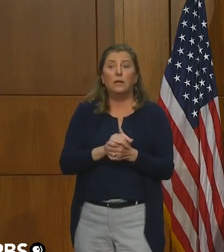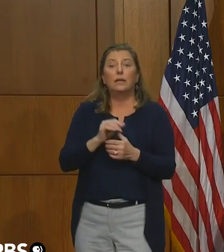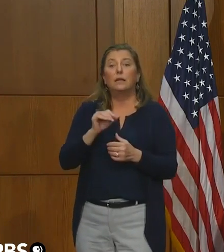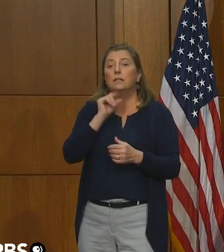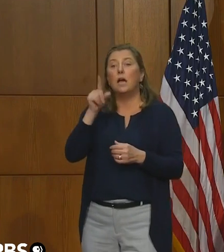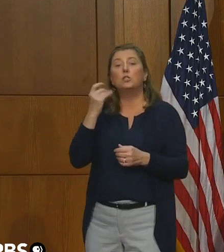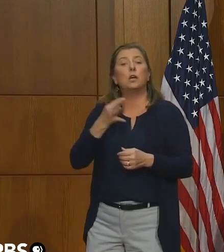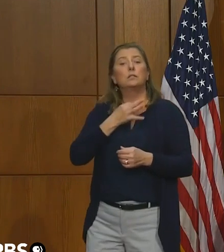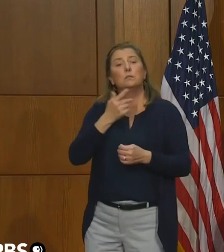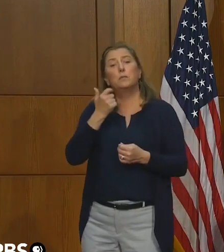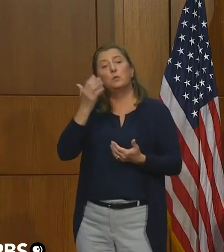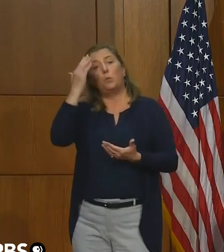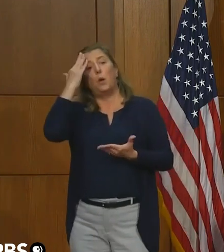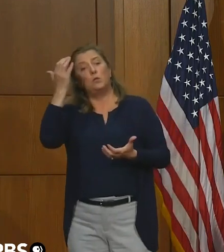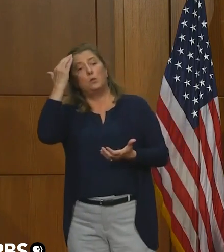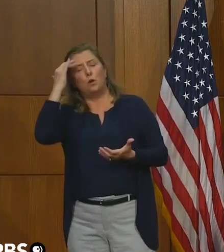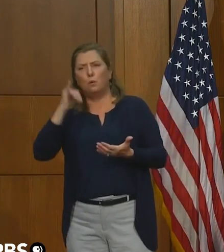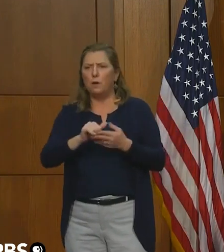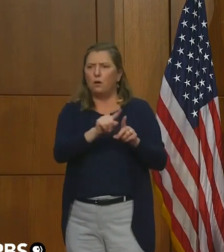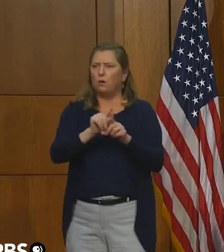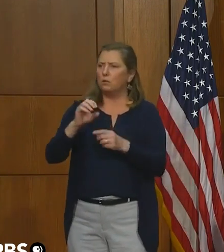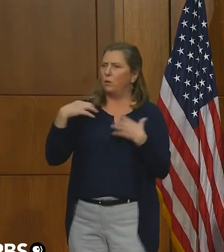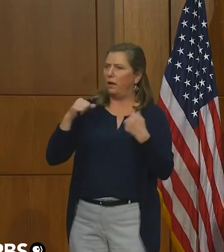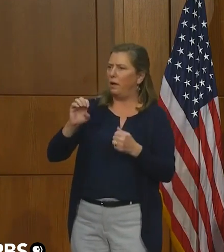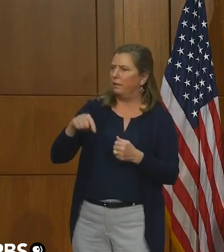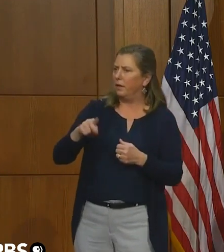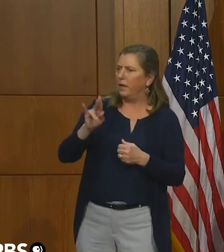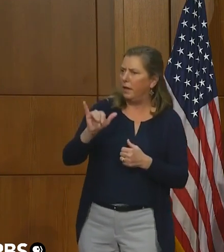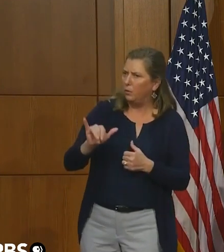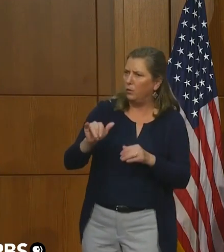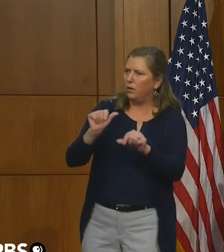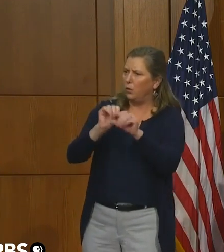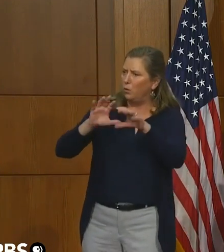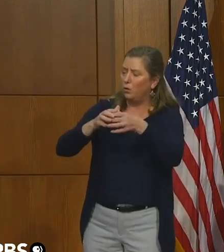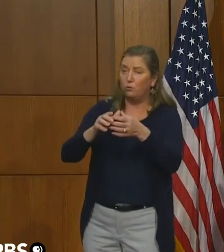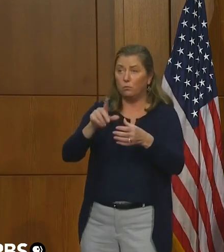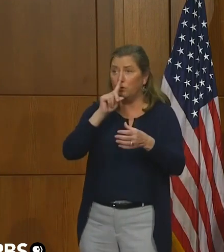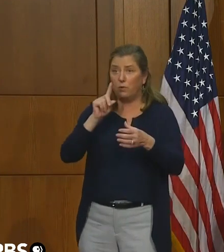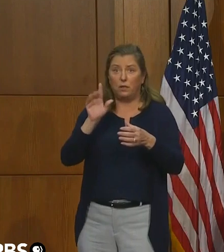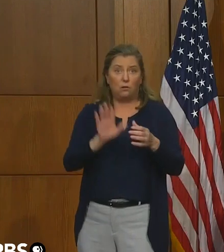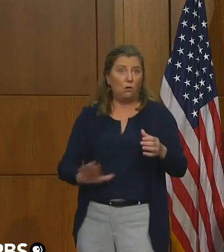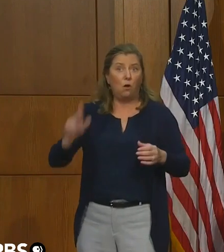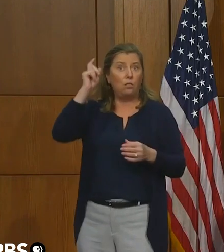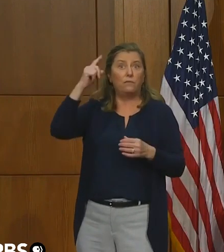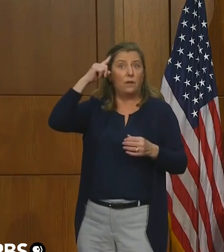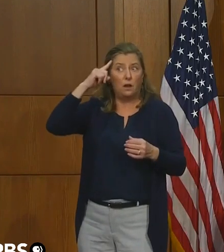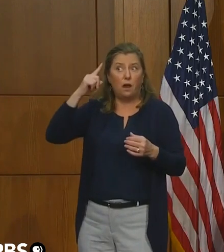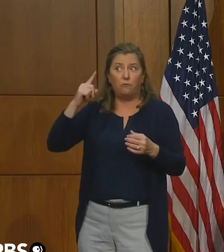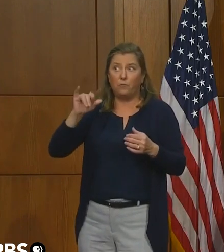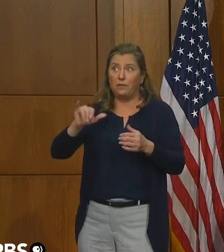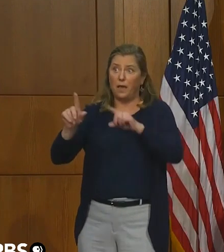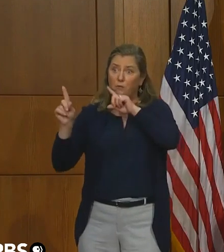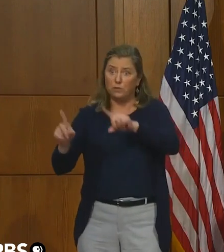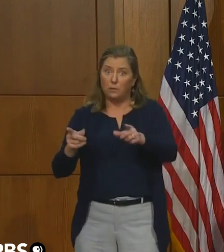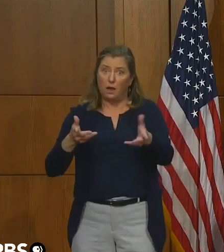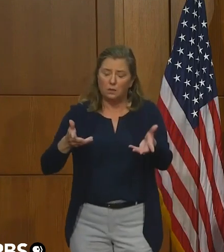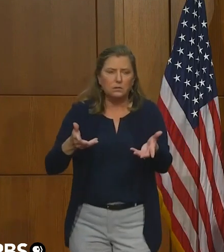academic point of view, but our health equity work group and the entire whole of government response to